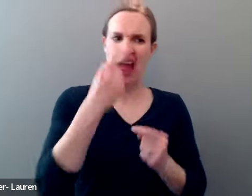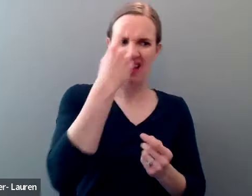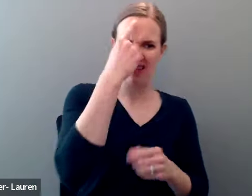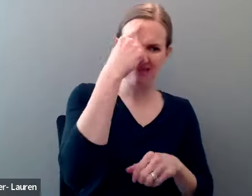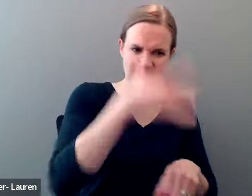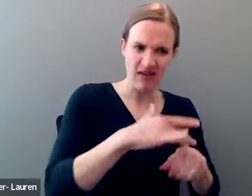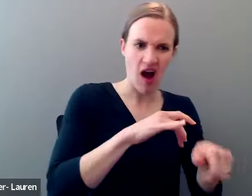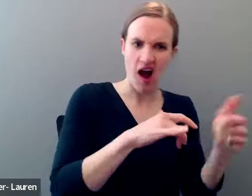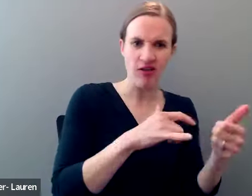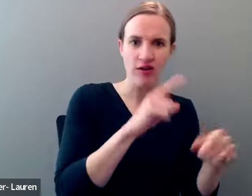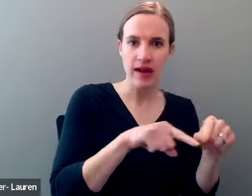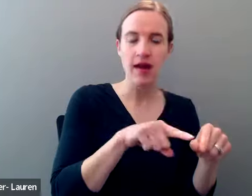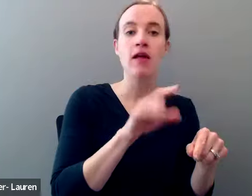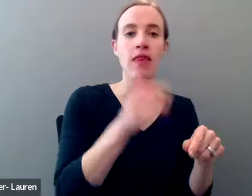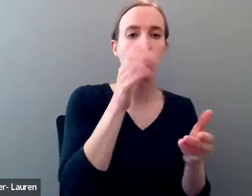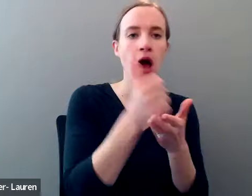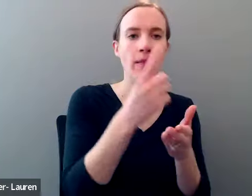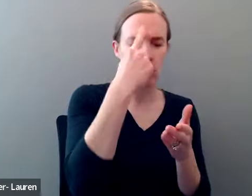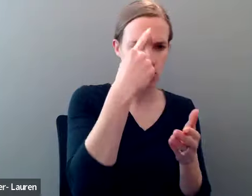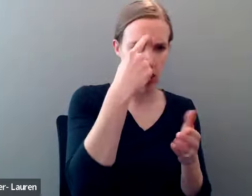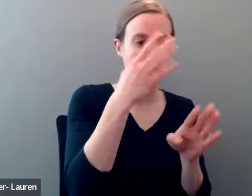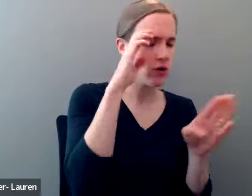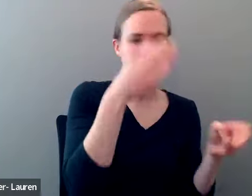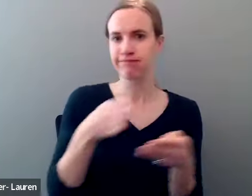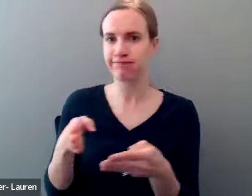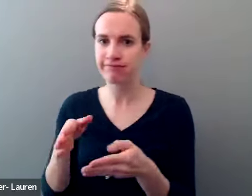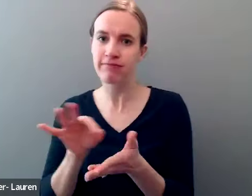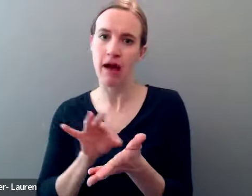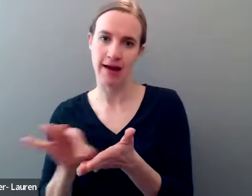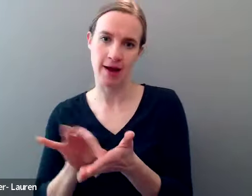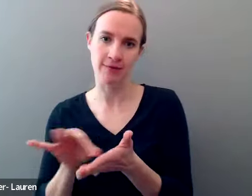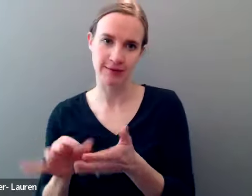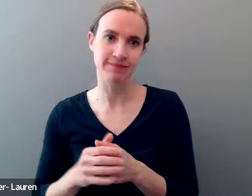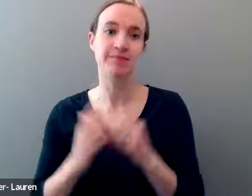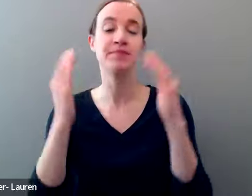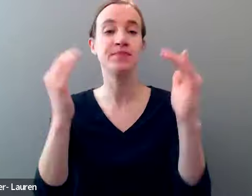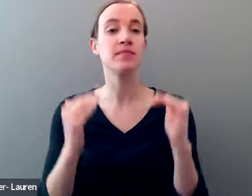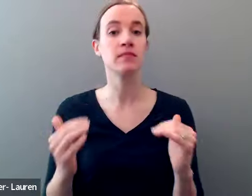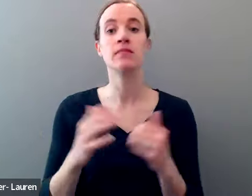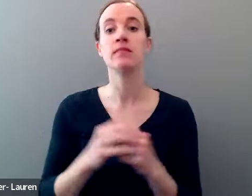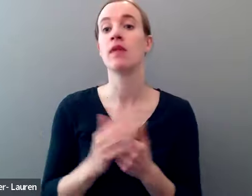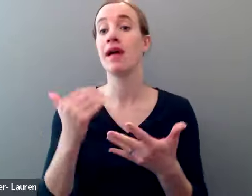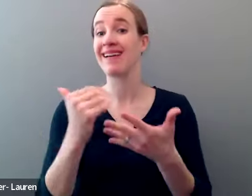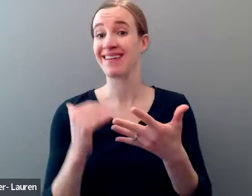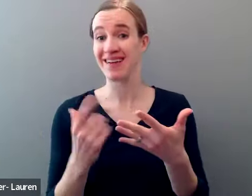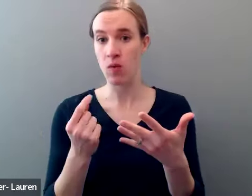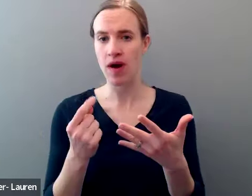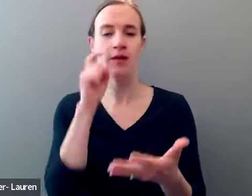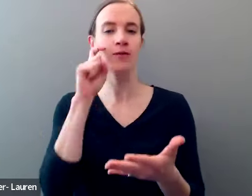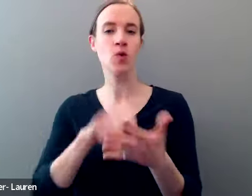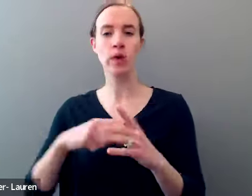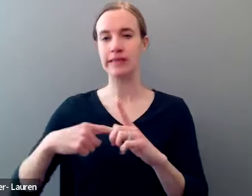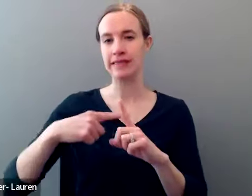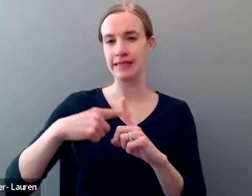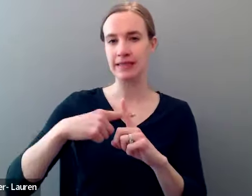ladder breathing is one of my favorites. Help now notice the temperature of the room. So again, a lot of these